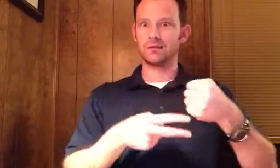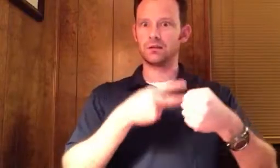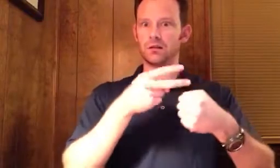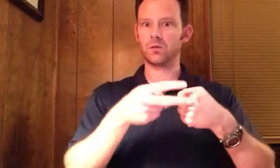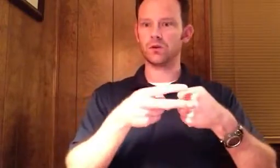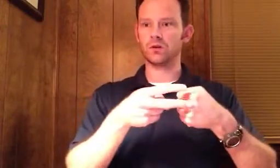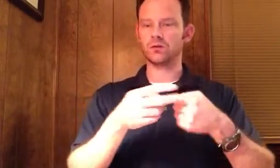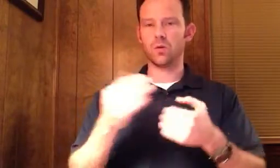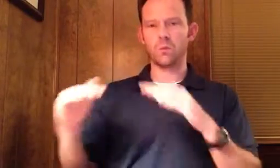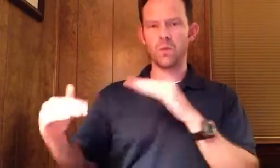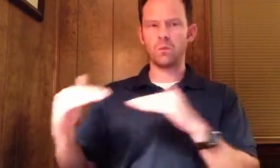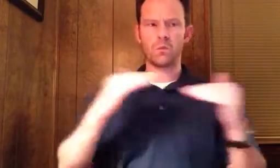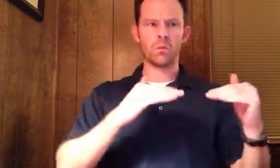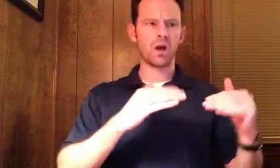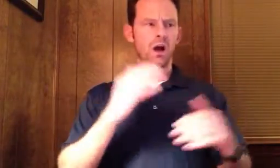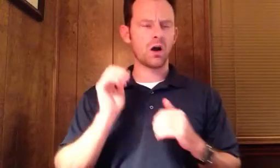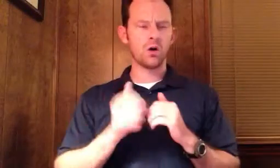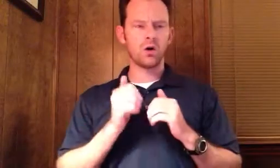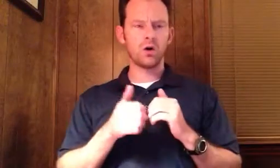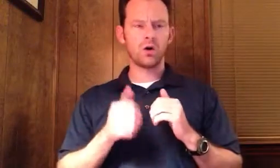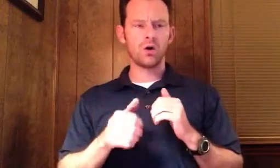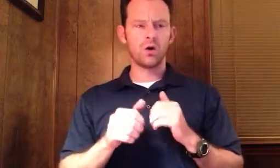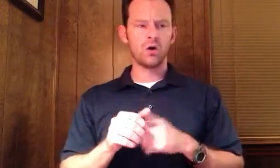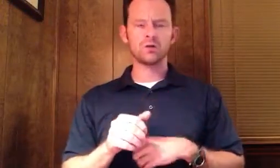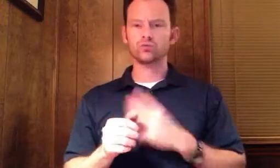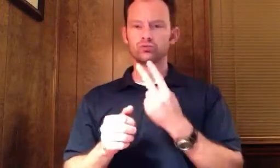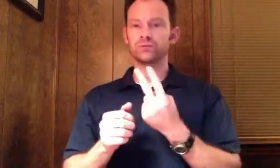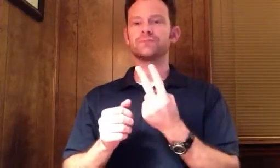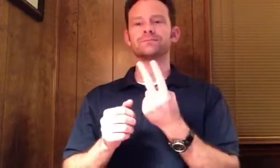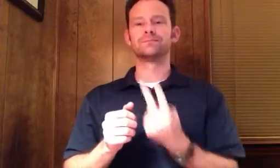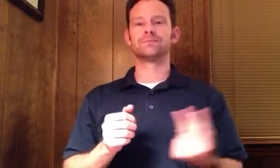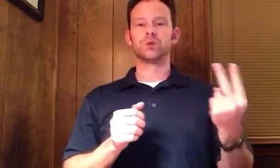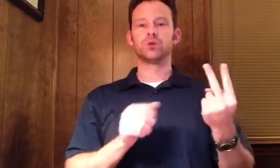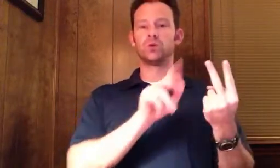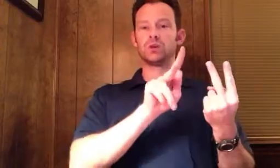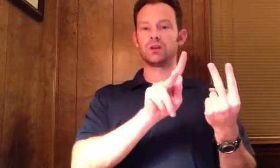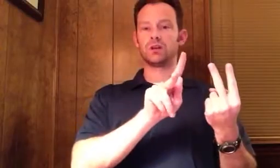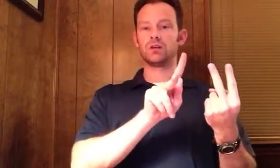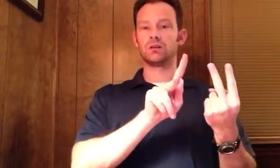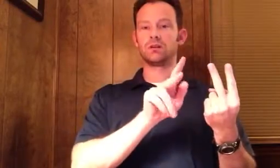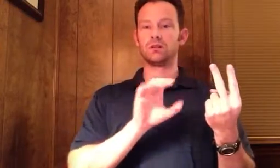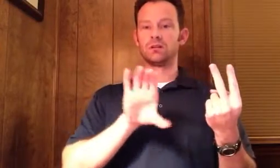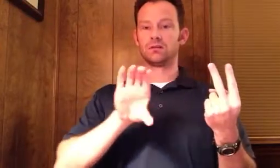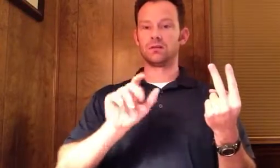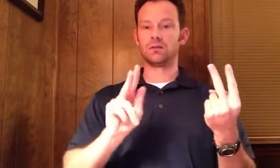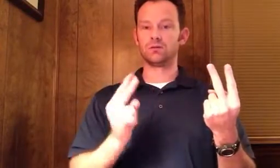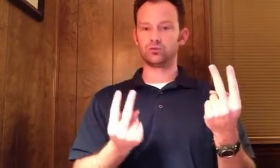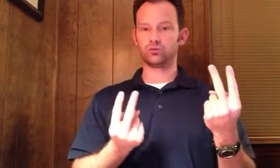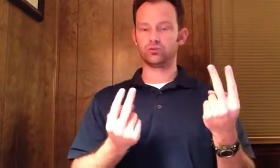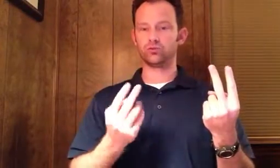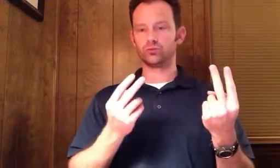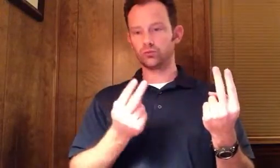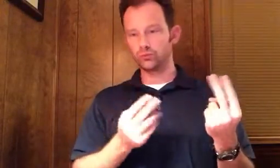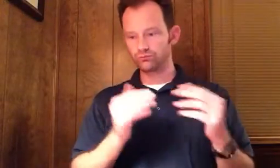I need to put a 2 in front of the KCl. That gives me 2 formula units of KCl, 2 potassiums, 2